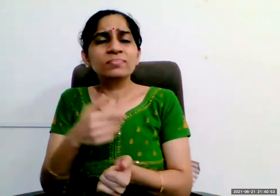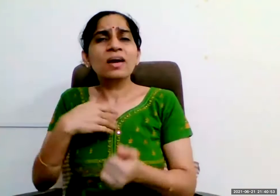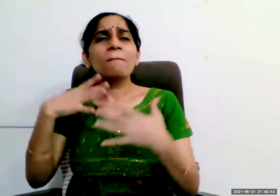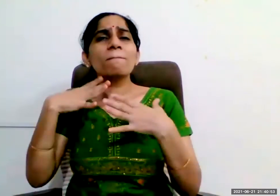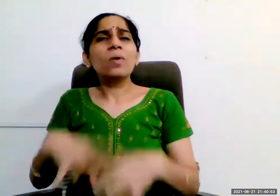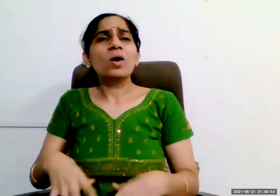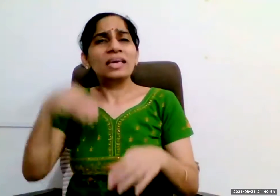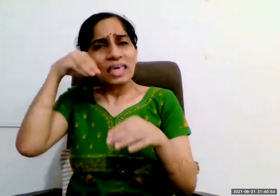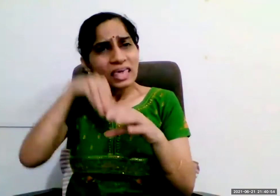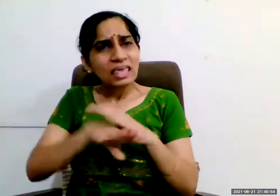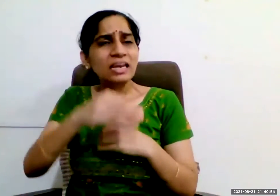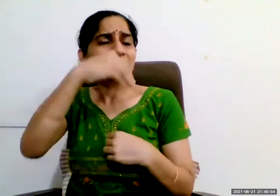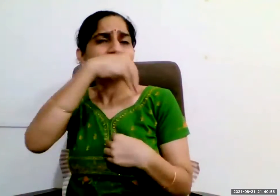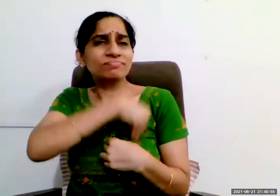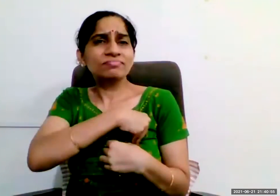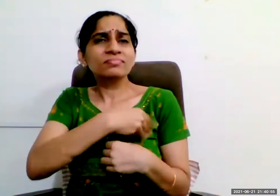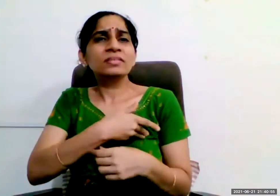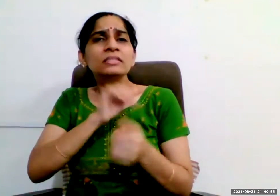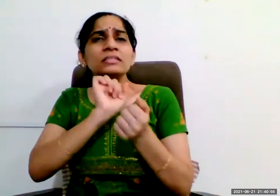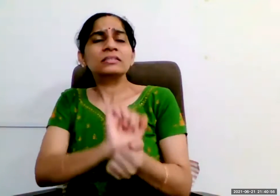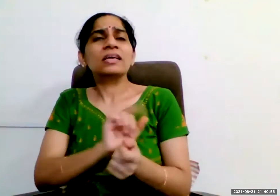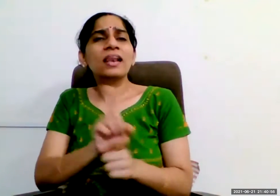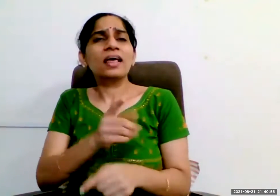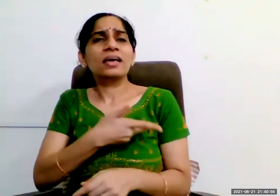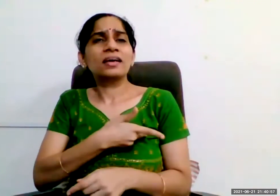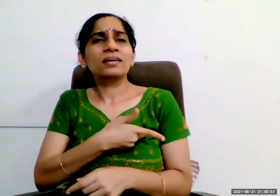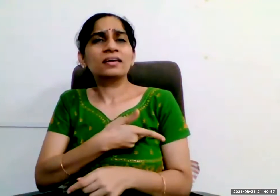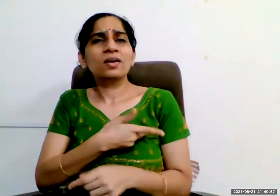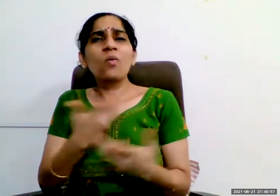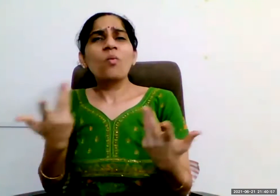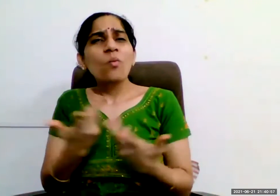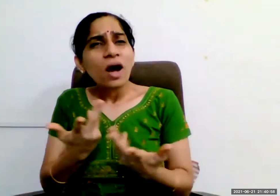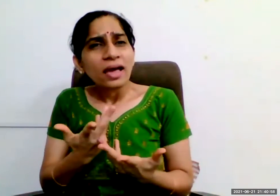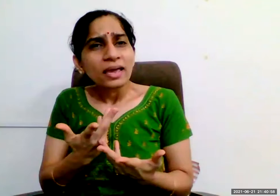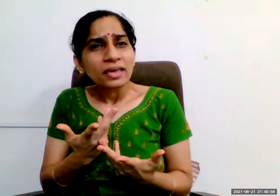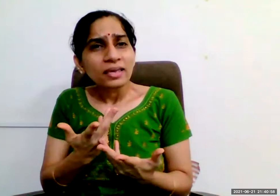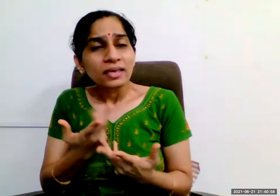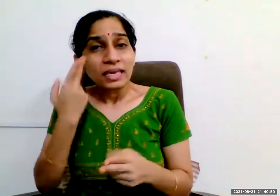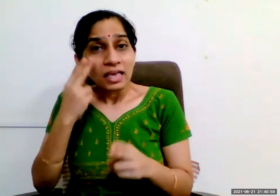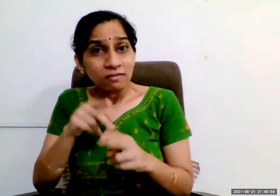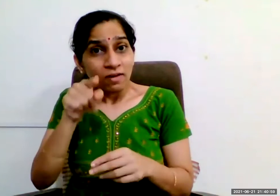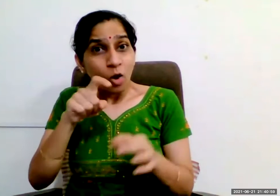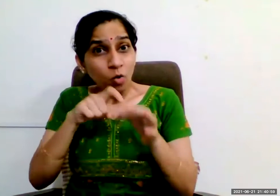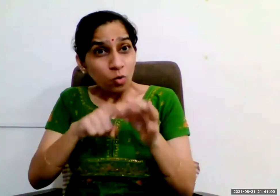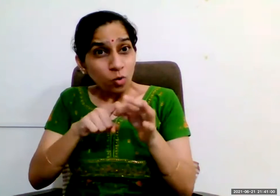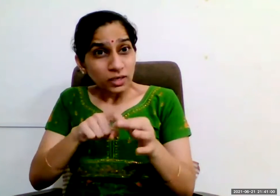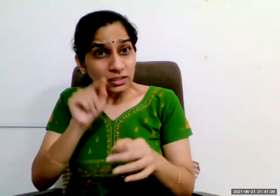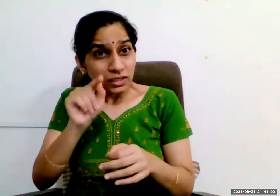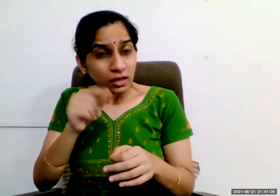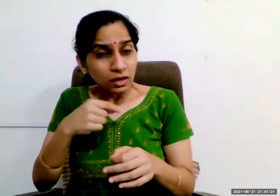and when we start inquiring, actually, that is the unique privilege of human being. That is the privilege given only to